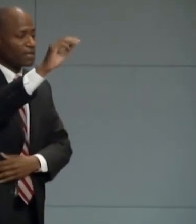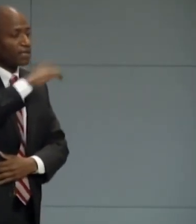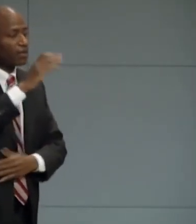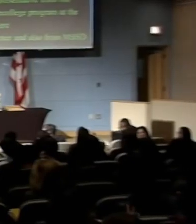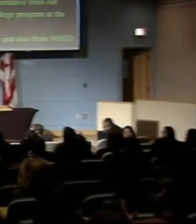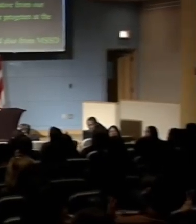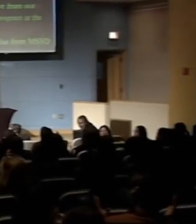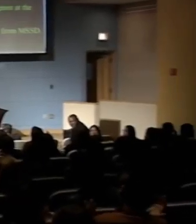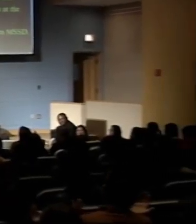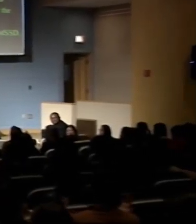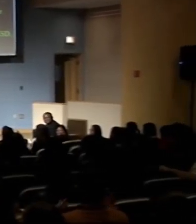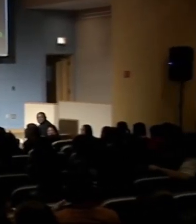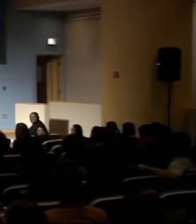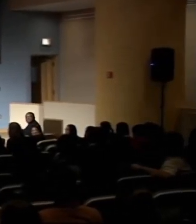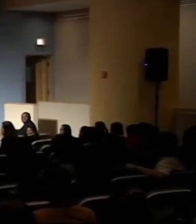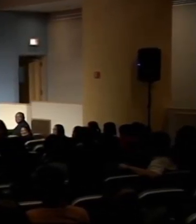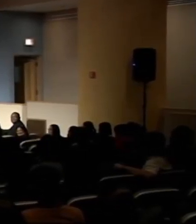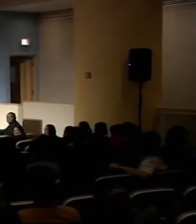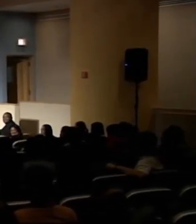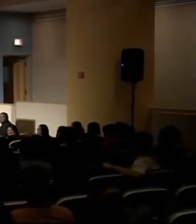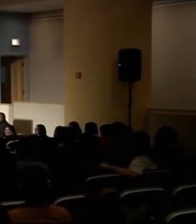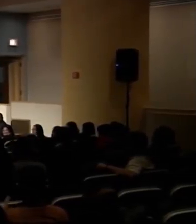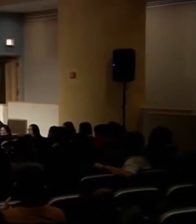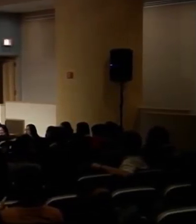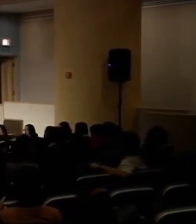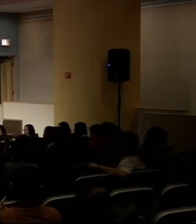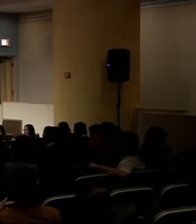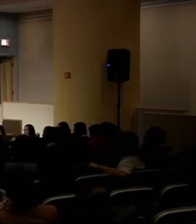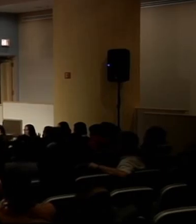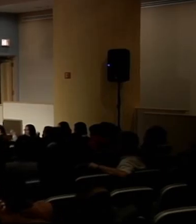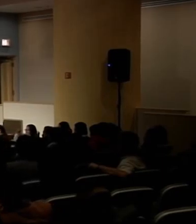We want them to be recognized for the great work that they have done.